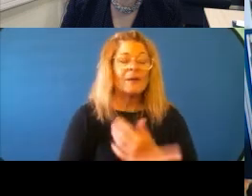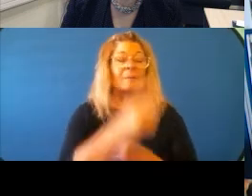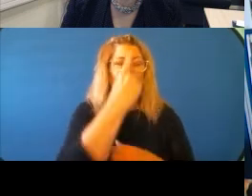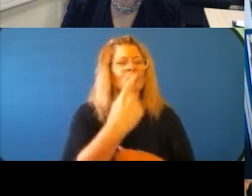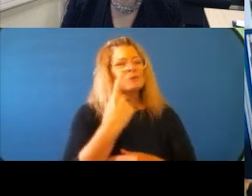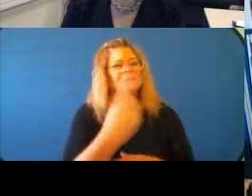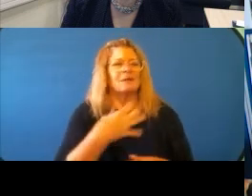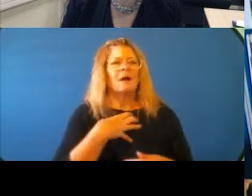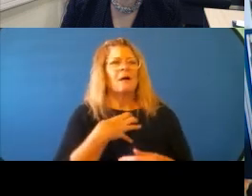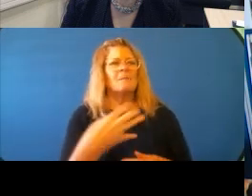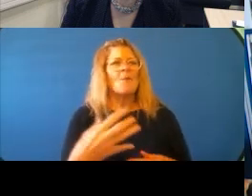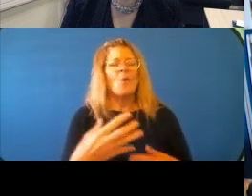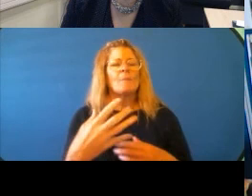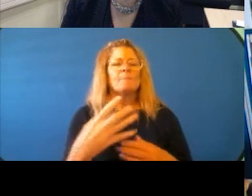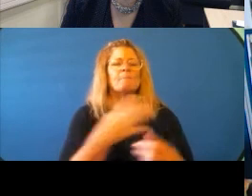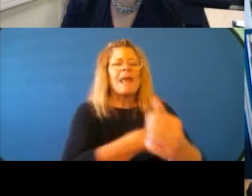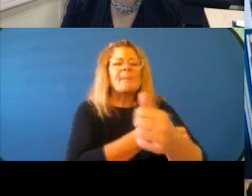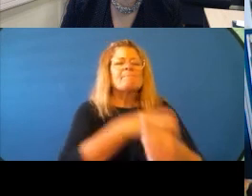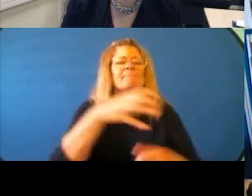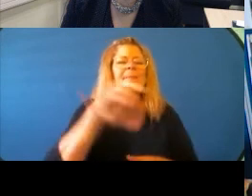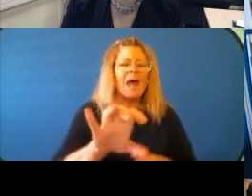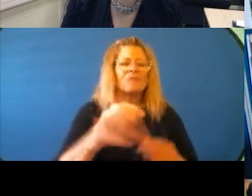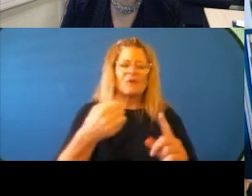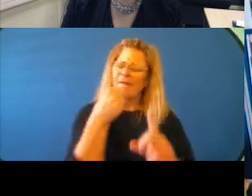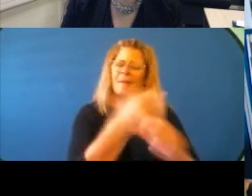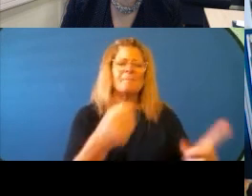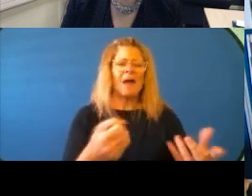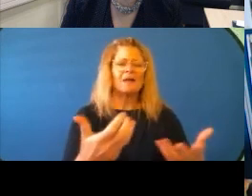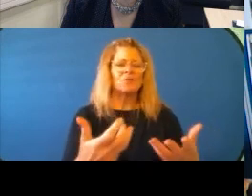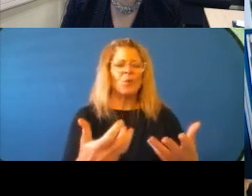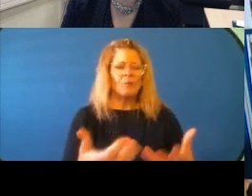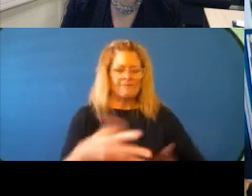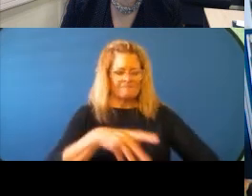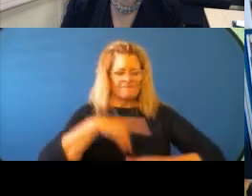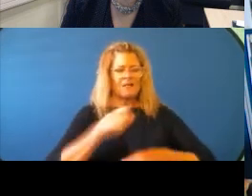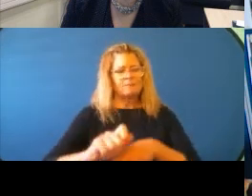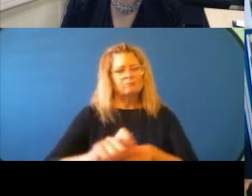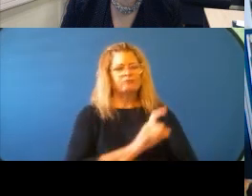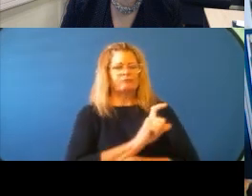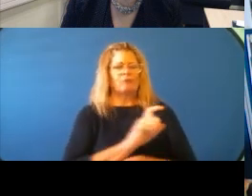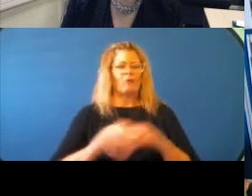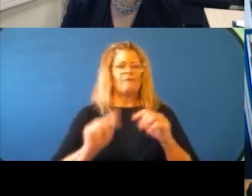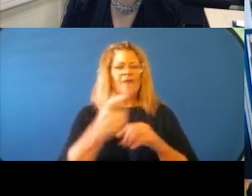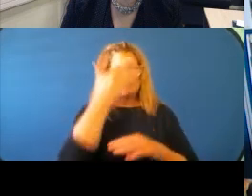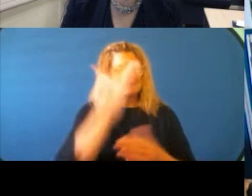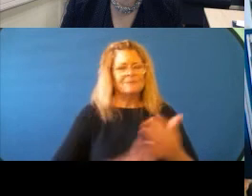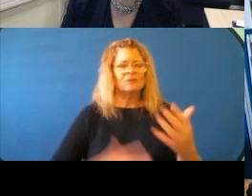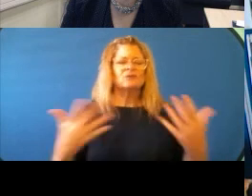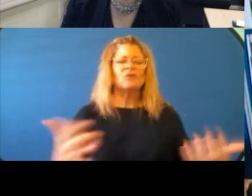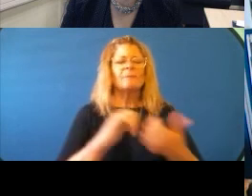an empowering effect that is experienced. And so partnerships should